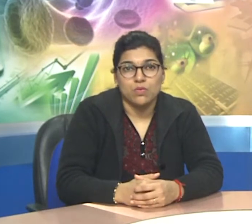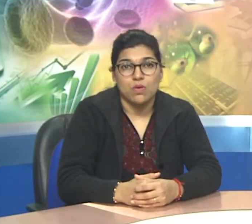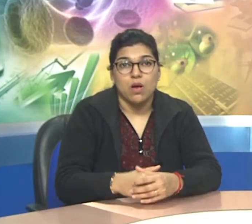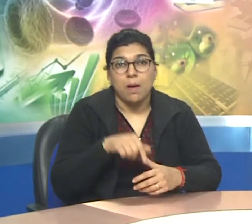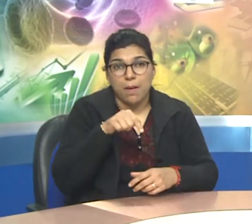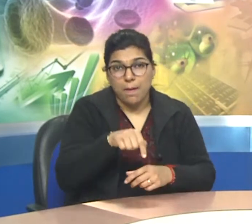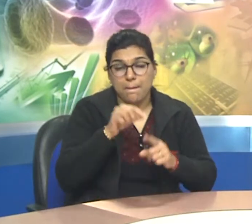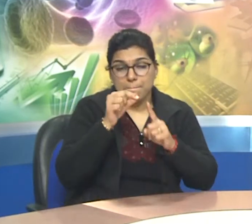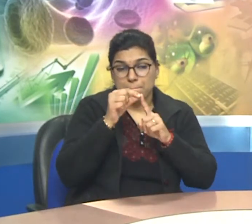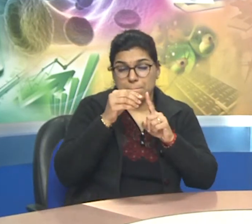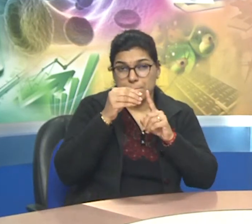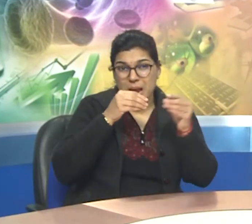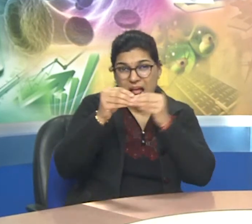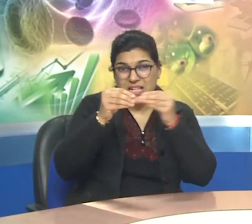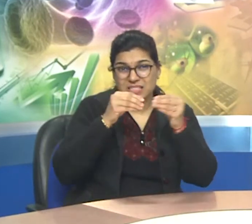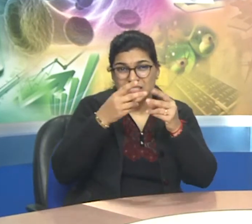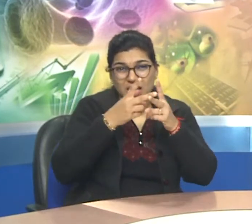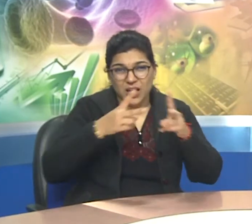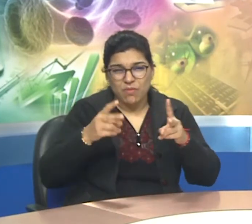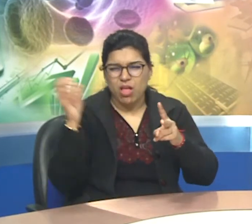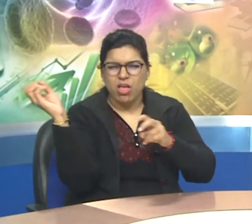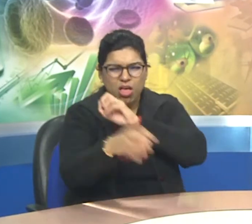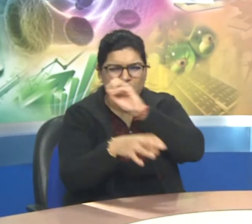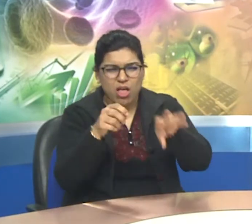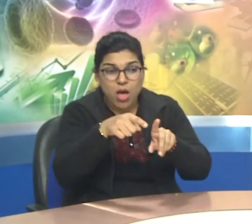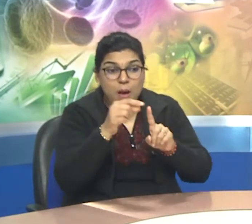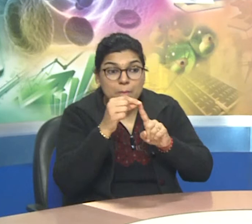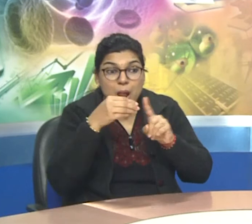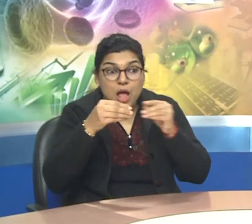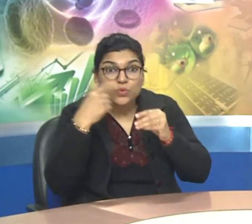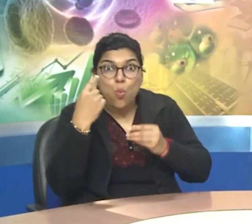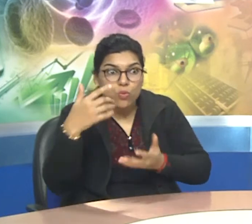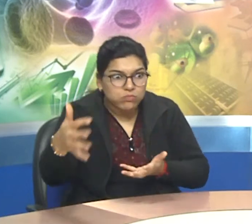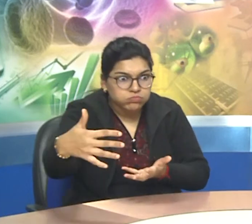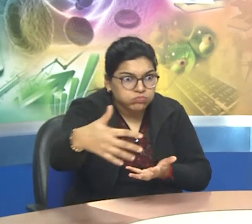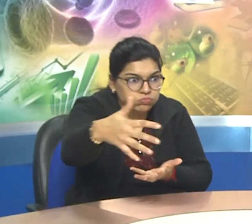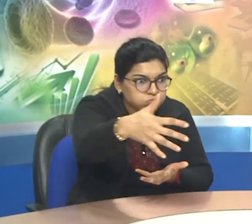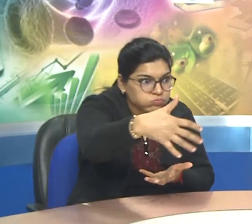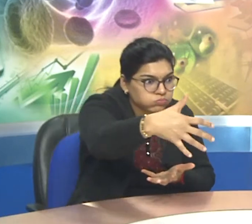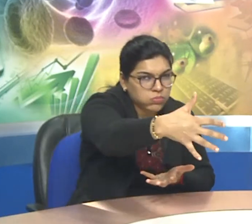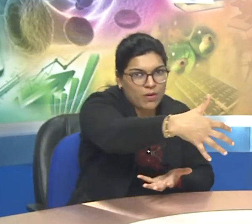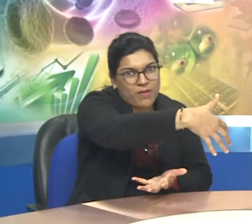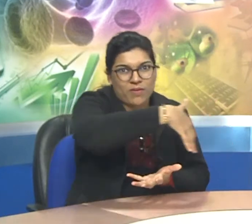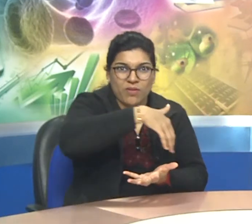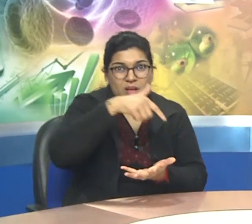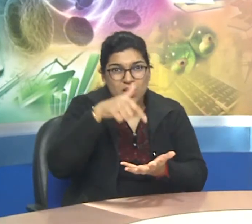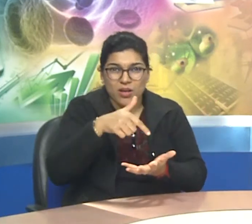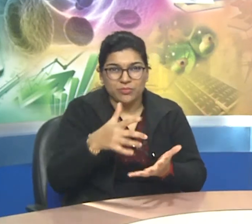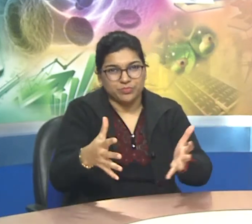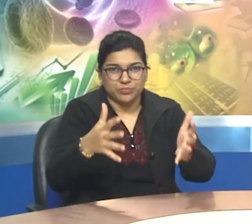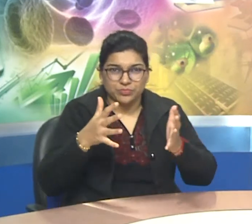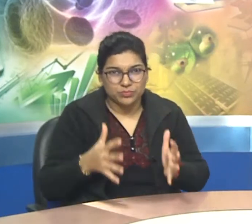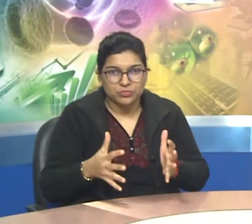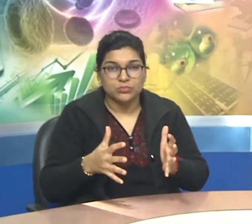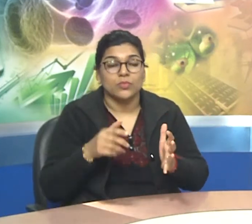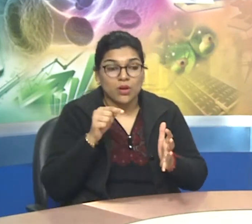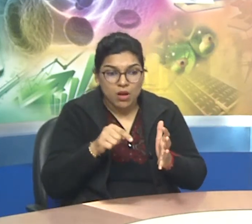Plastic scrap can only be turned into a